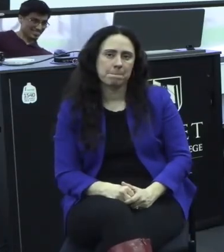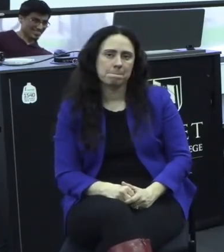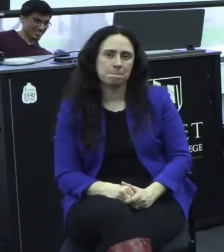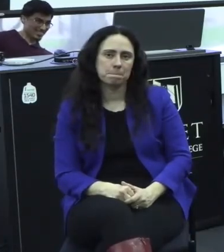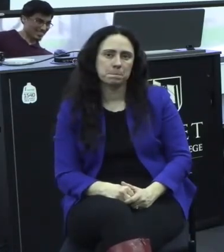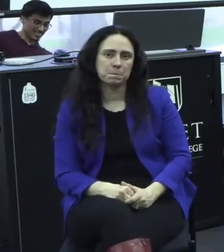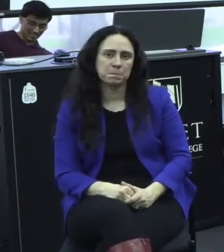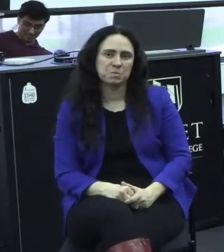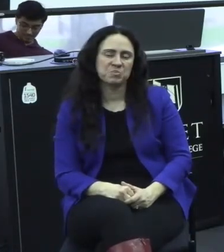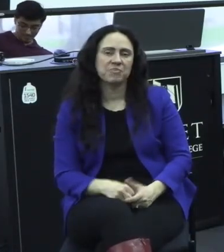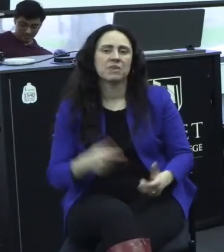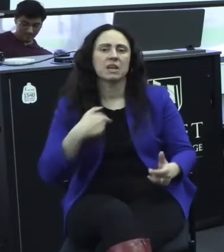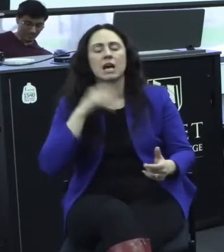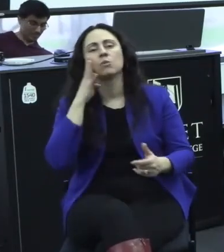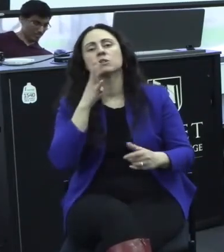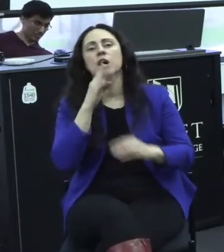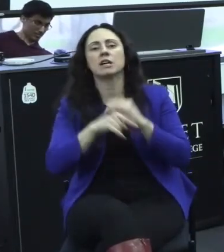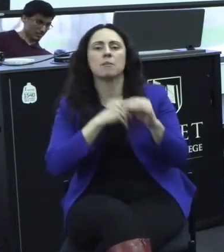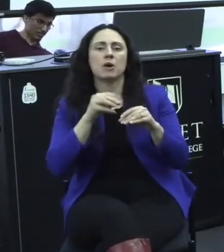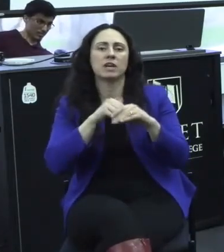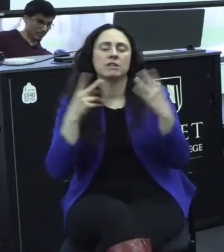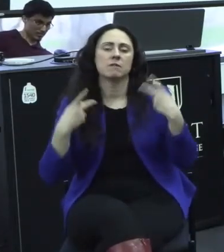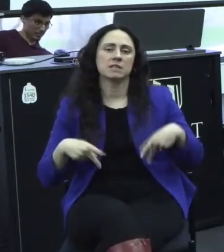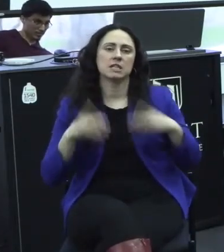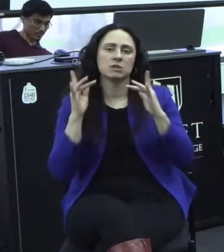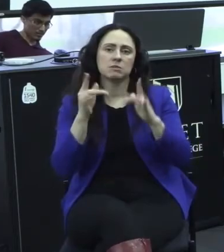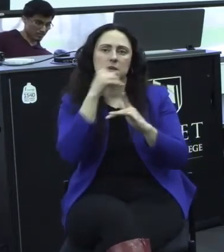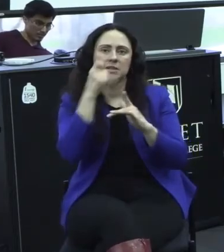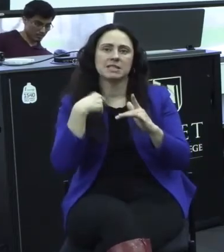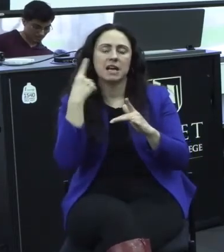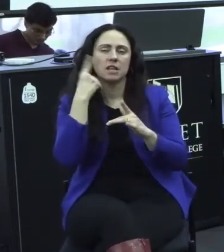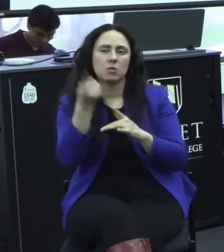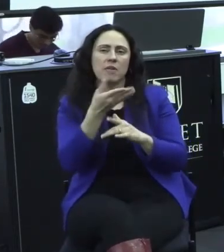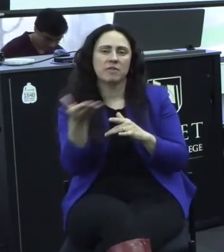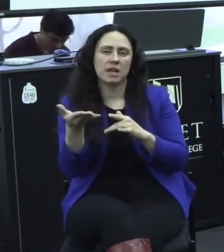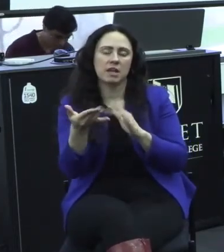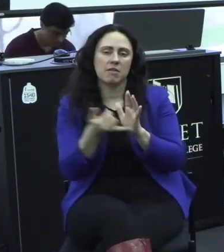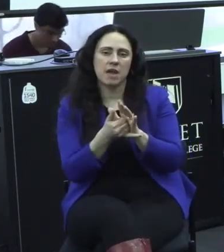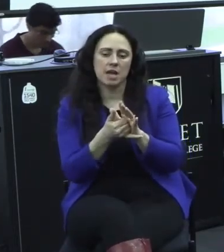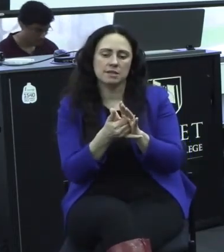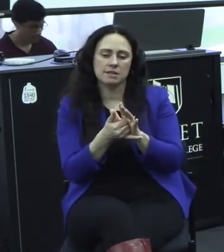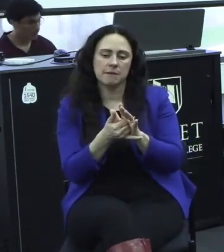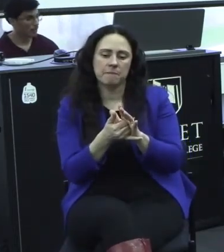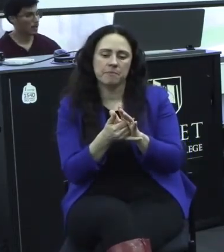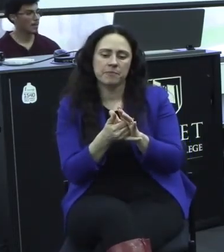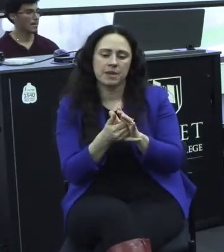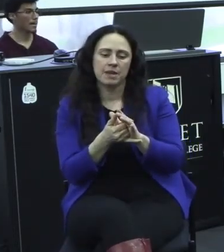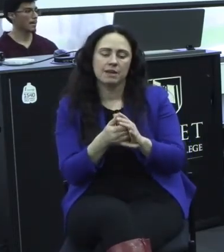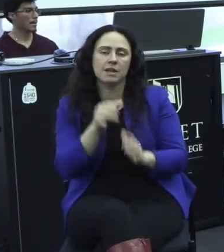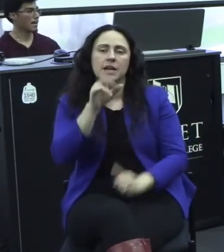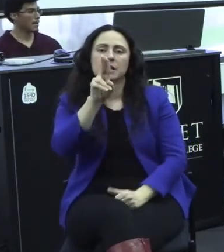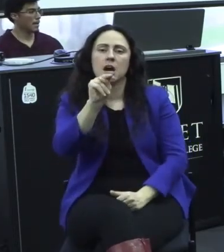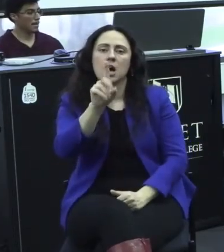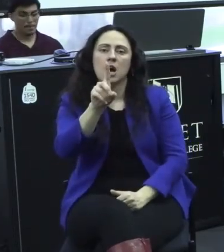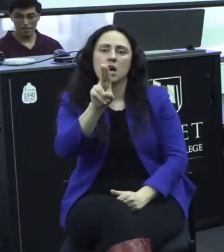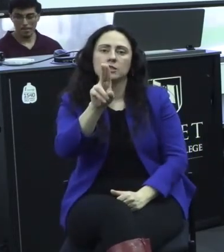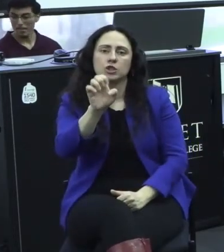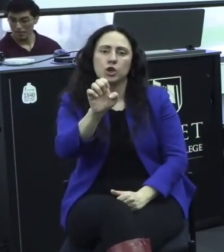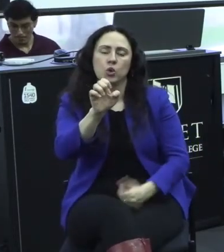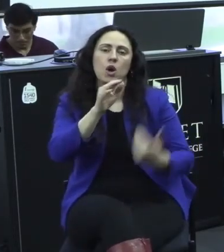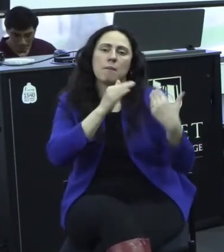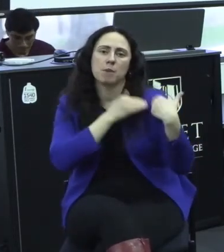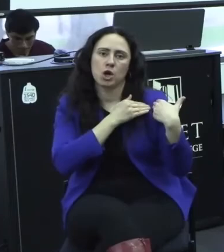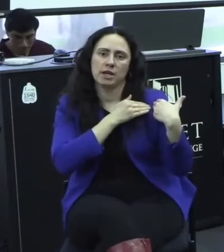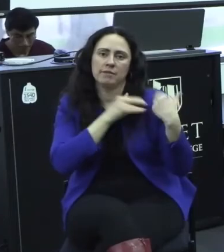I'm going to talk about it in the physical space, because I think one thing that's, undue burden is a concept that we